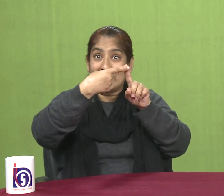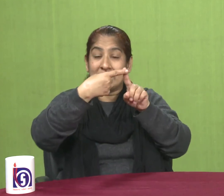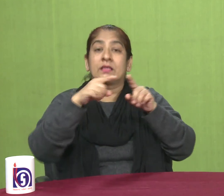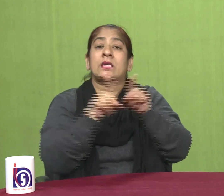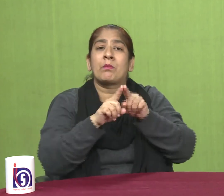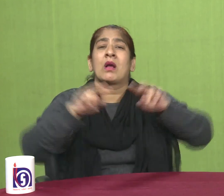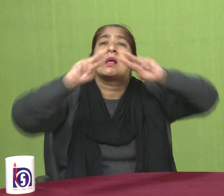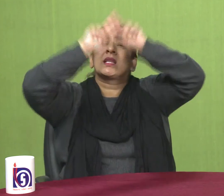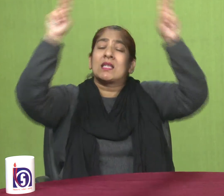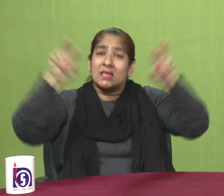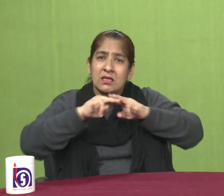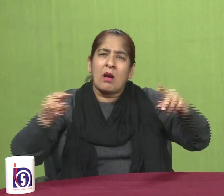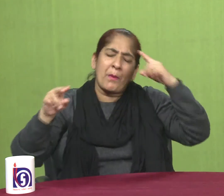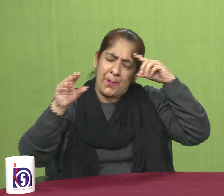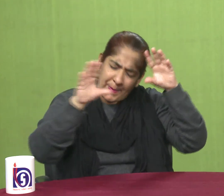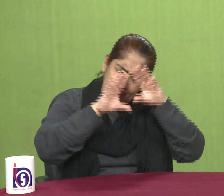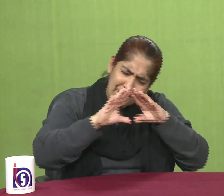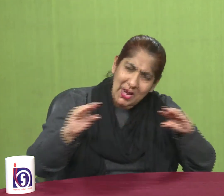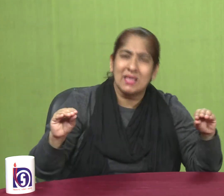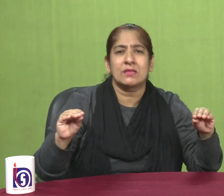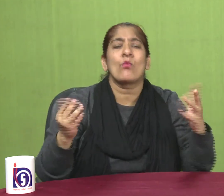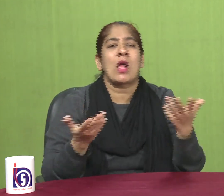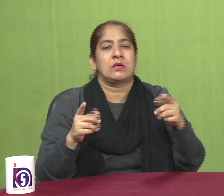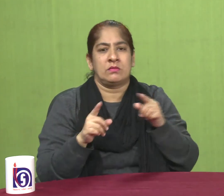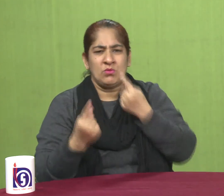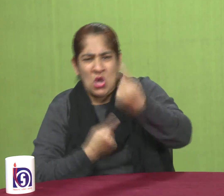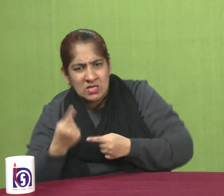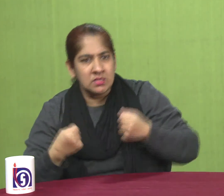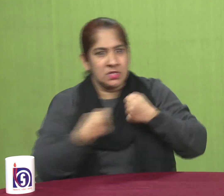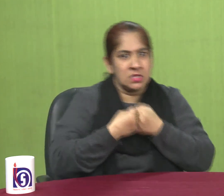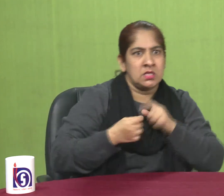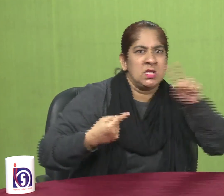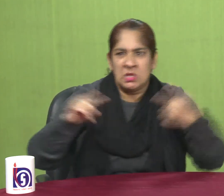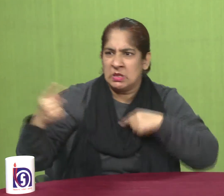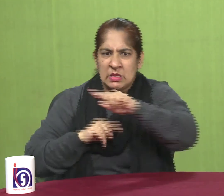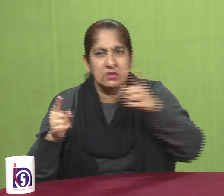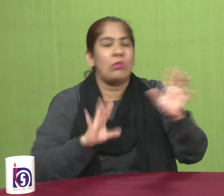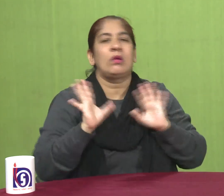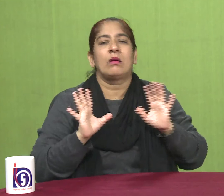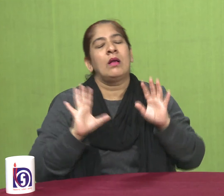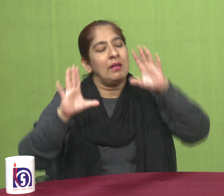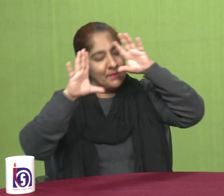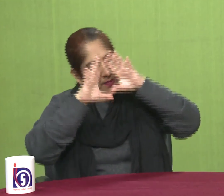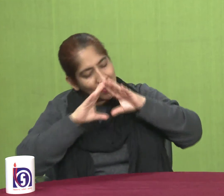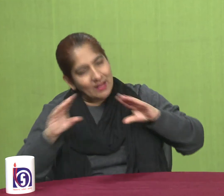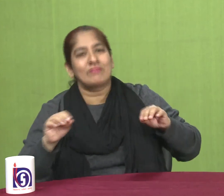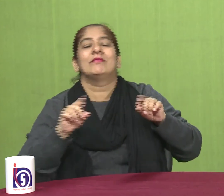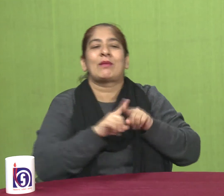First is to promote international peace, to avoid politics and